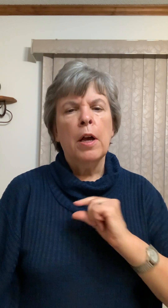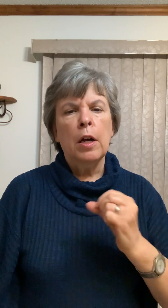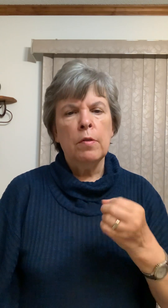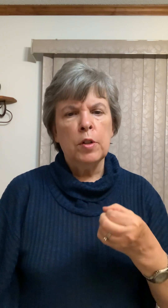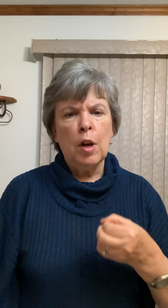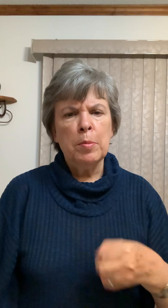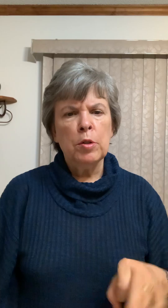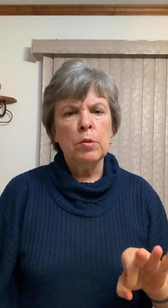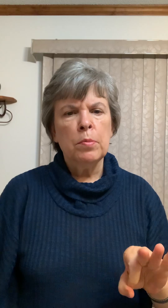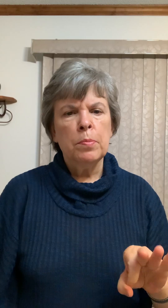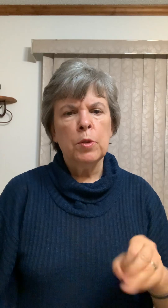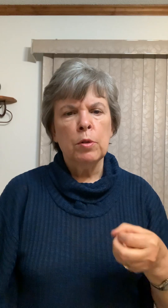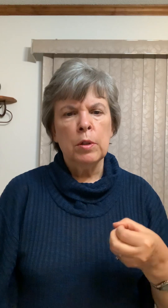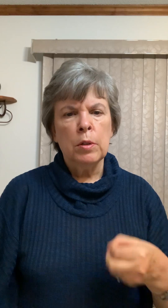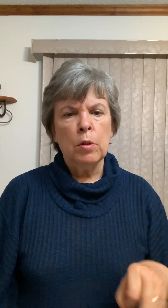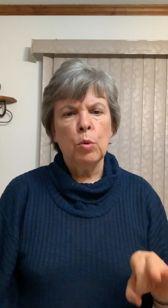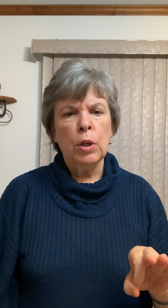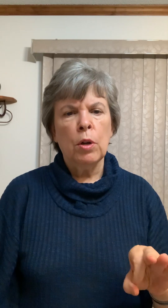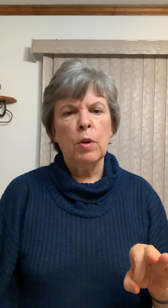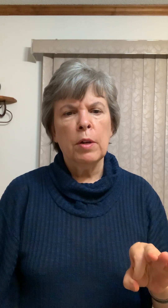Of is optional. Do a quick OF.